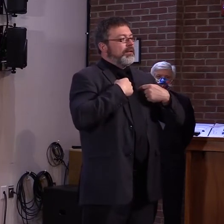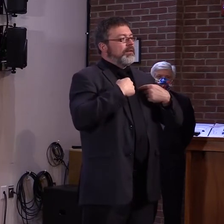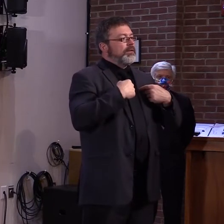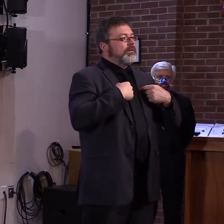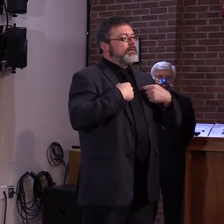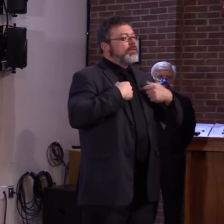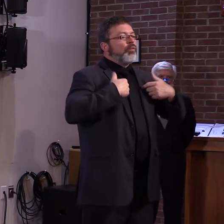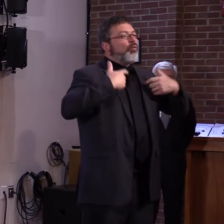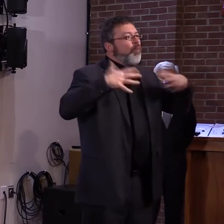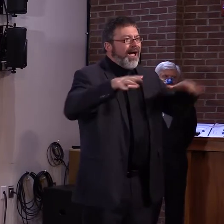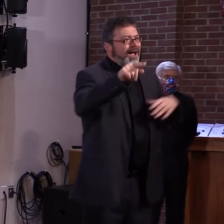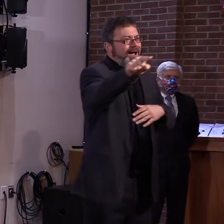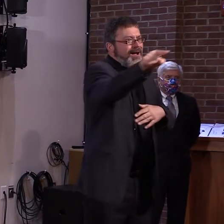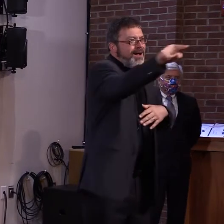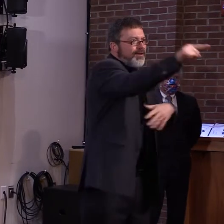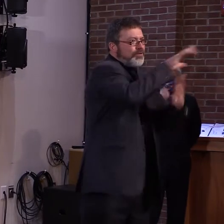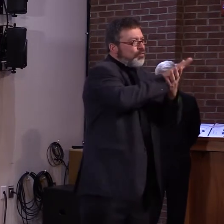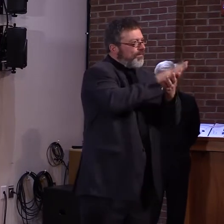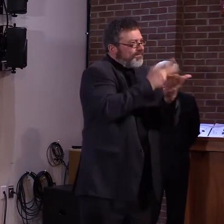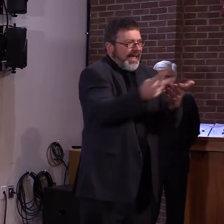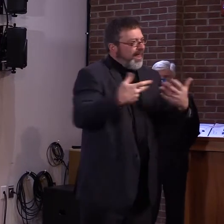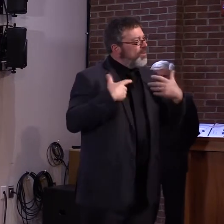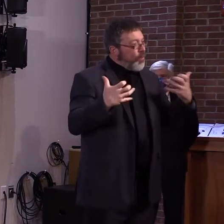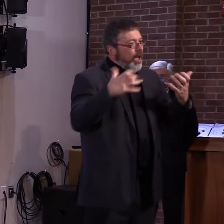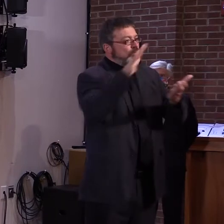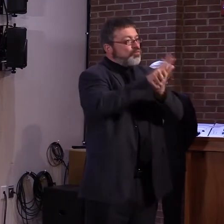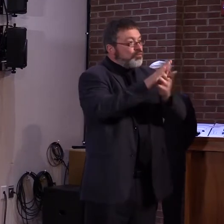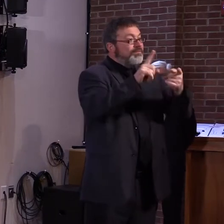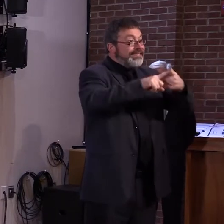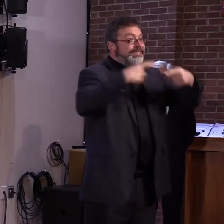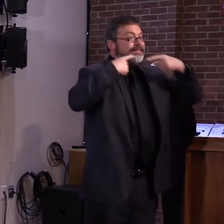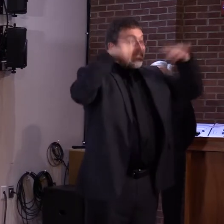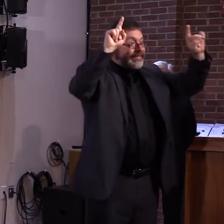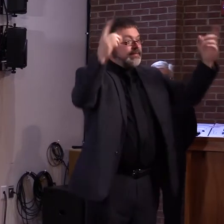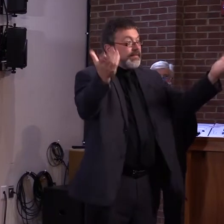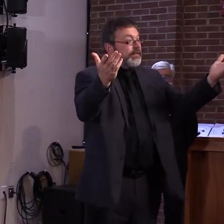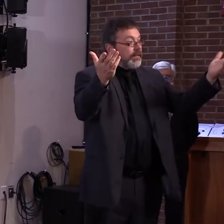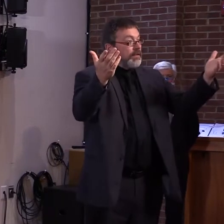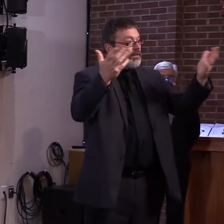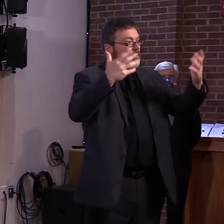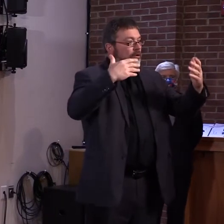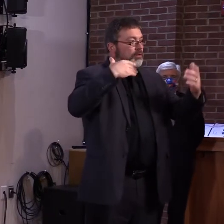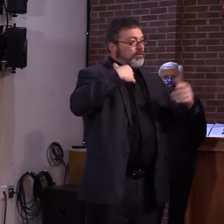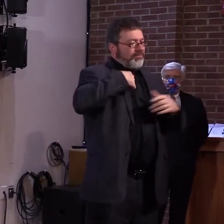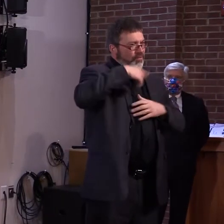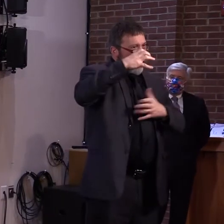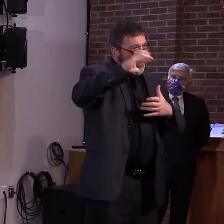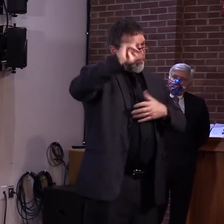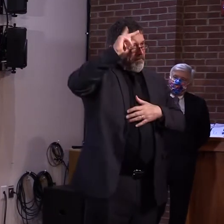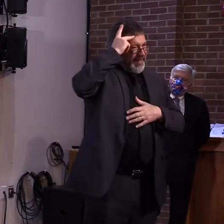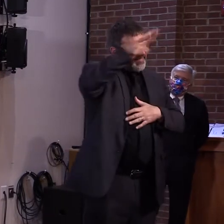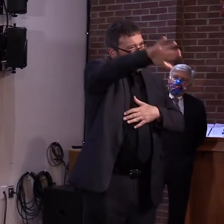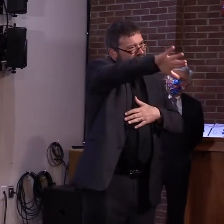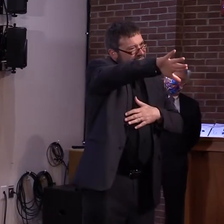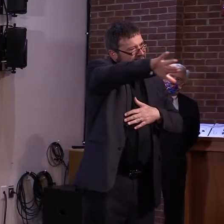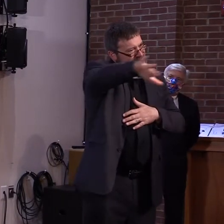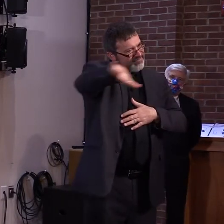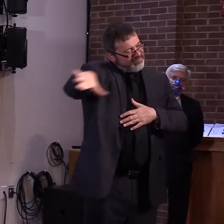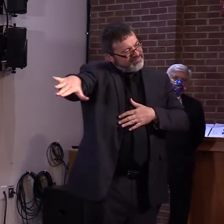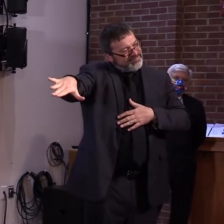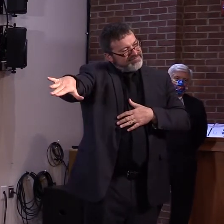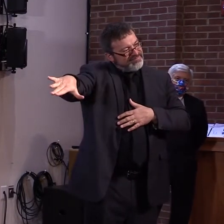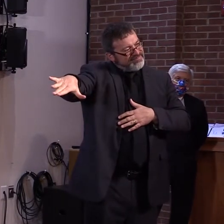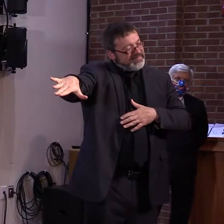We want our schools to succeed. So I hope everyone can put that aside, put the politics aside. Let's do what's right for our